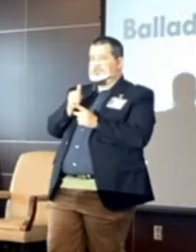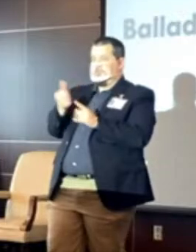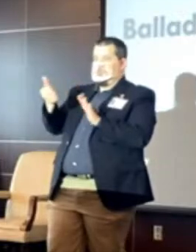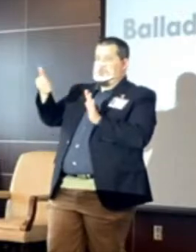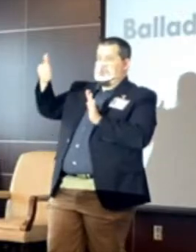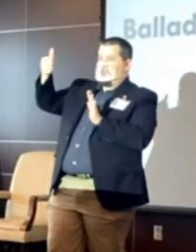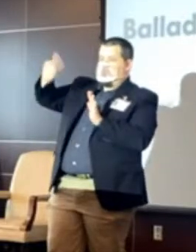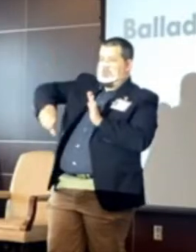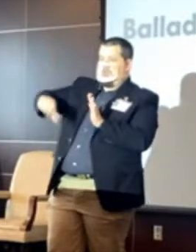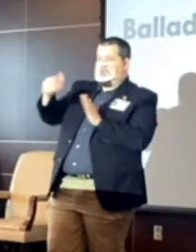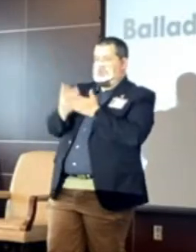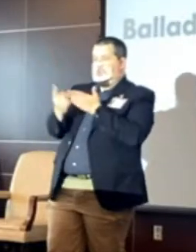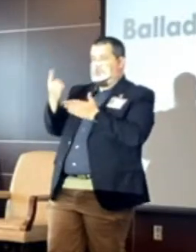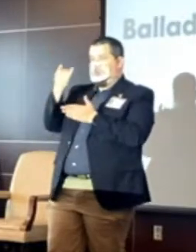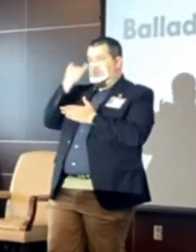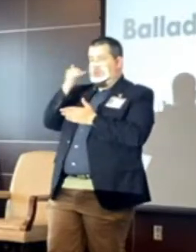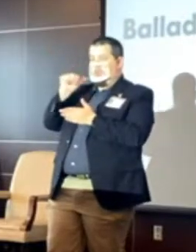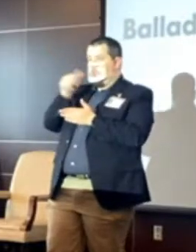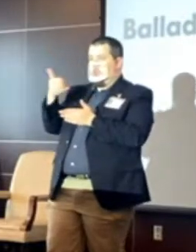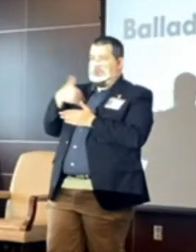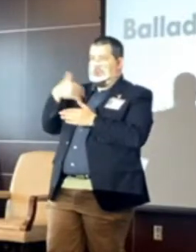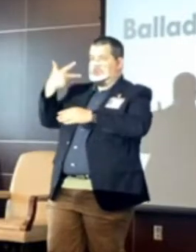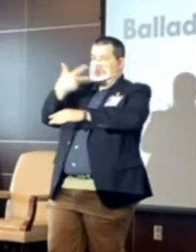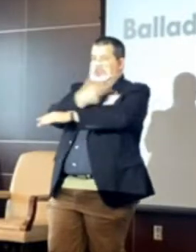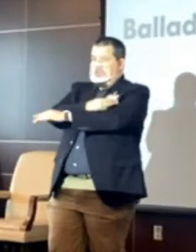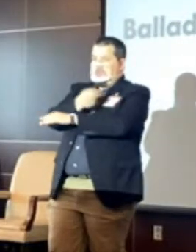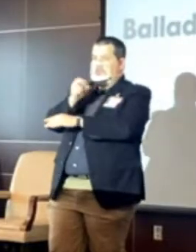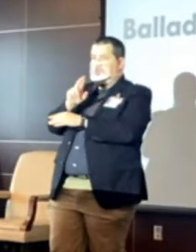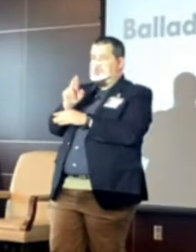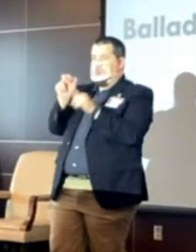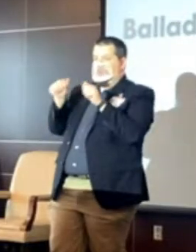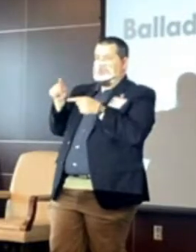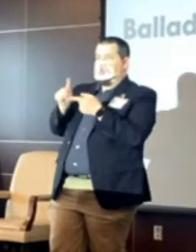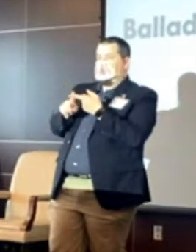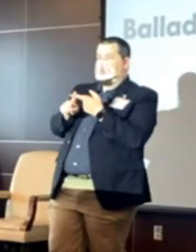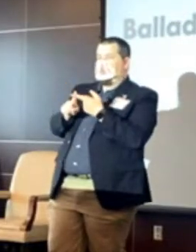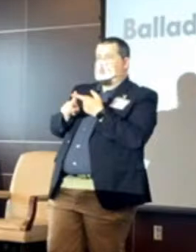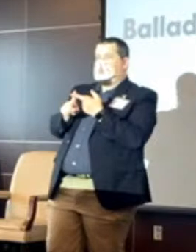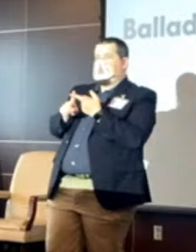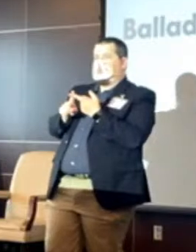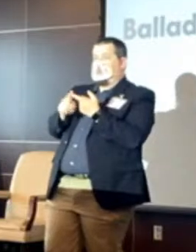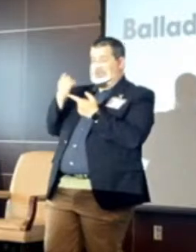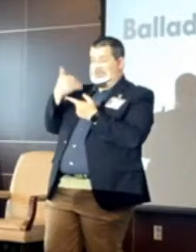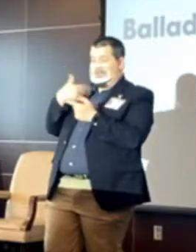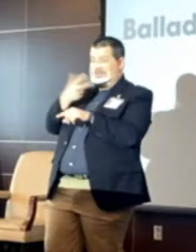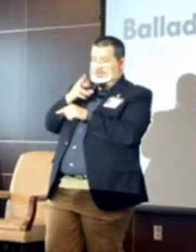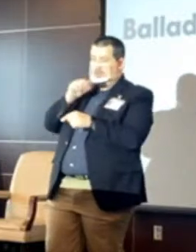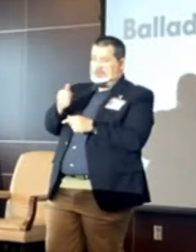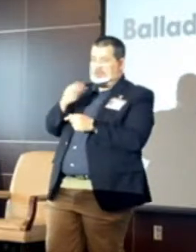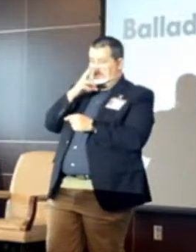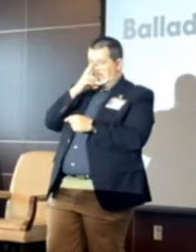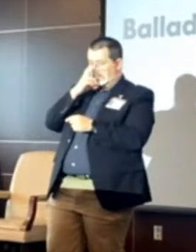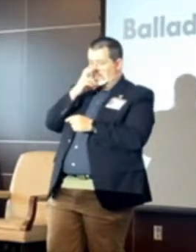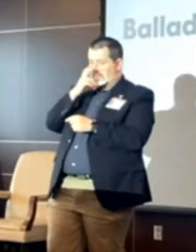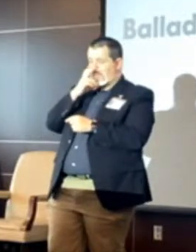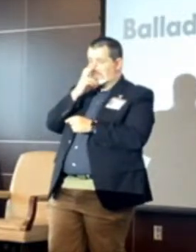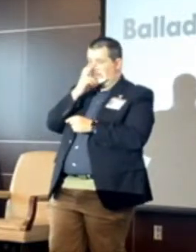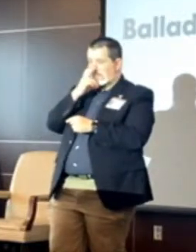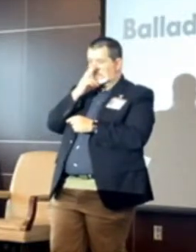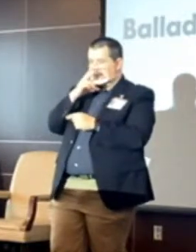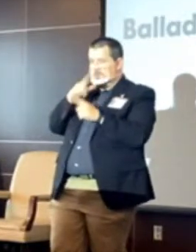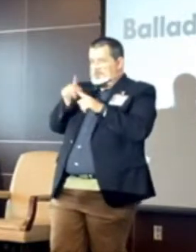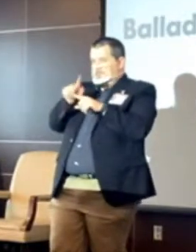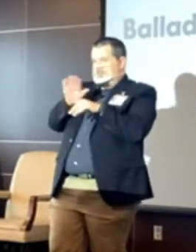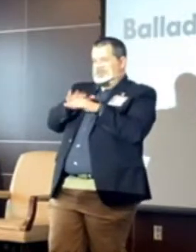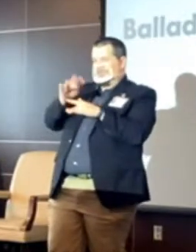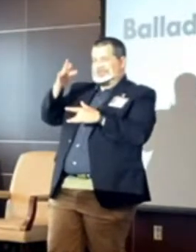reject care to anyone based on their ability to, or if they have the vaccine or not. So again, it's based on the acuity